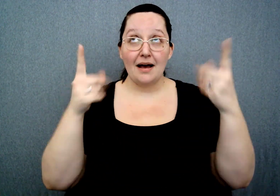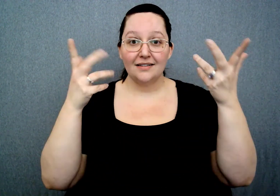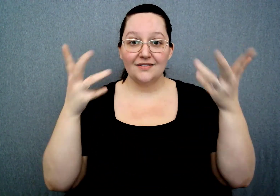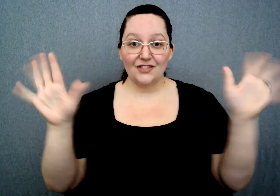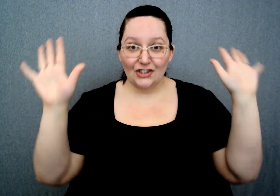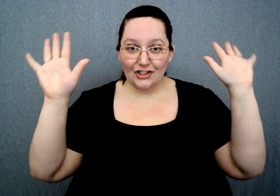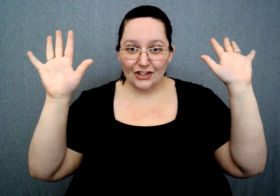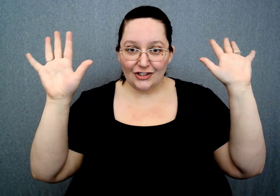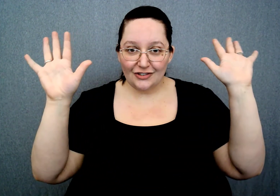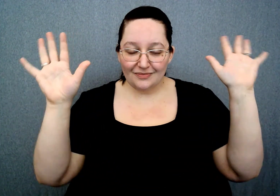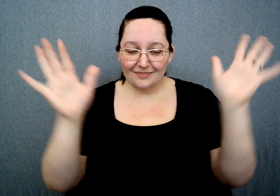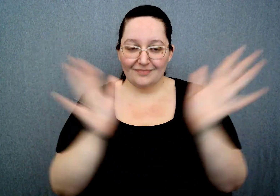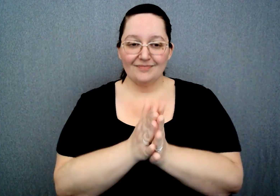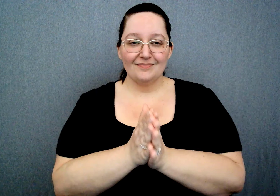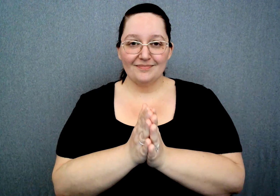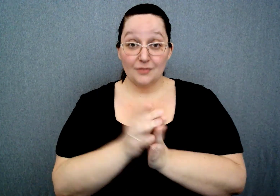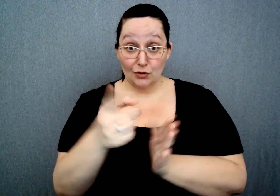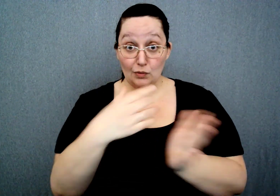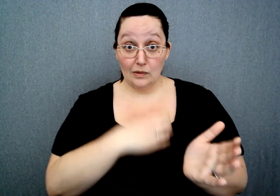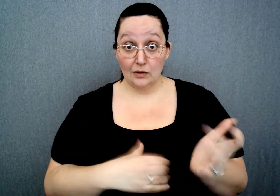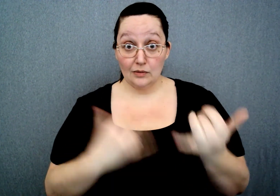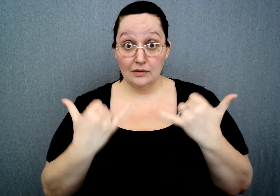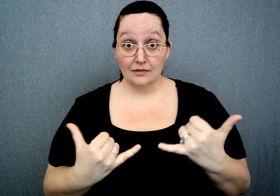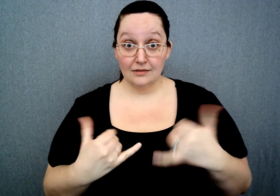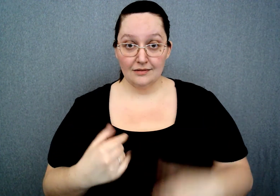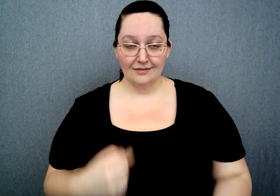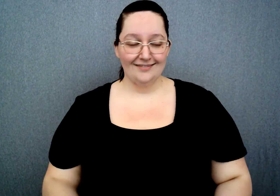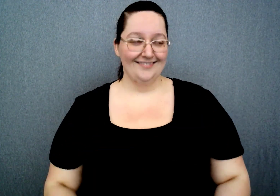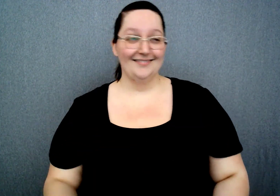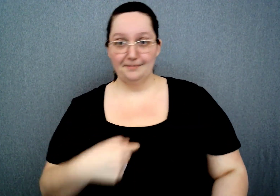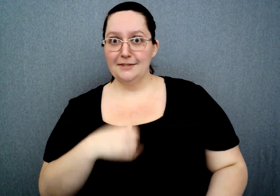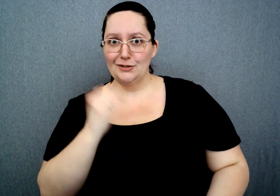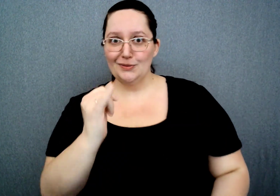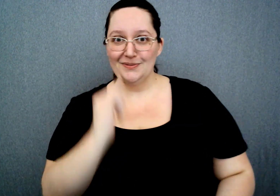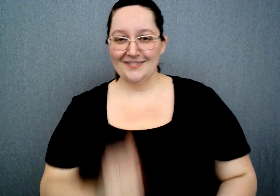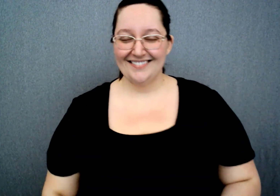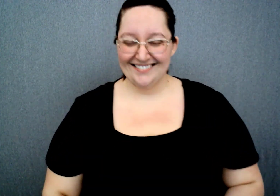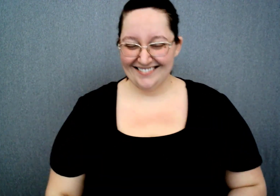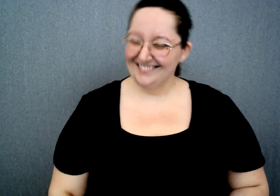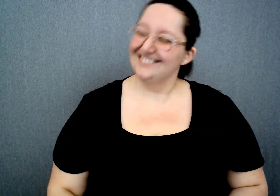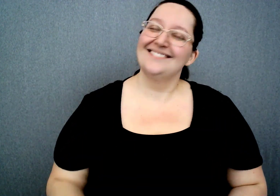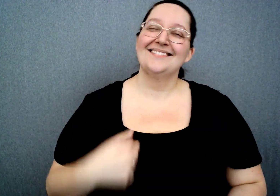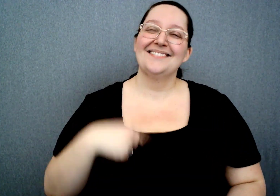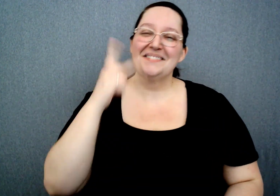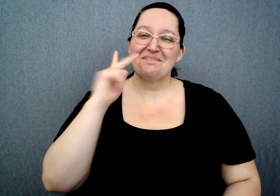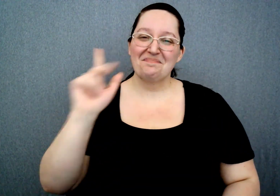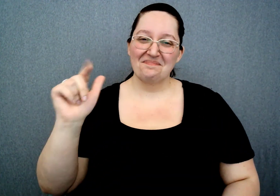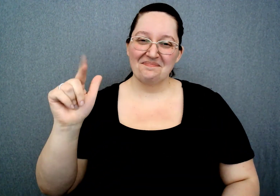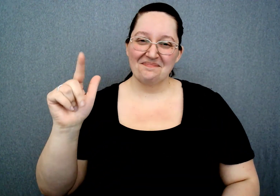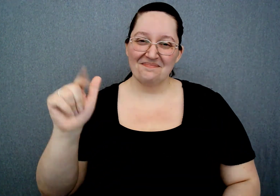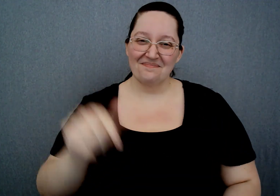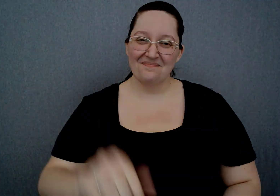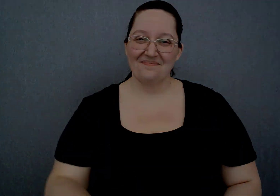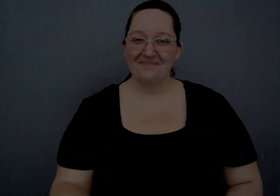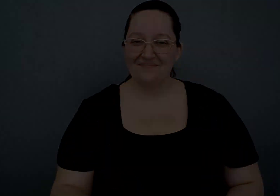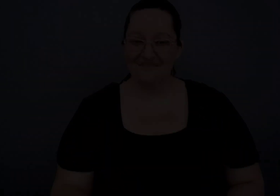5. Finally. Well done. Are you hungry now? I am. I will see you later.